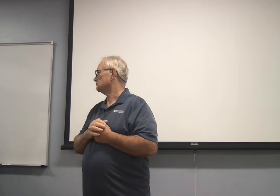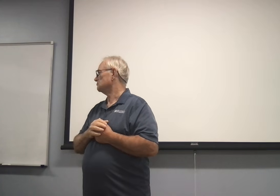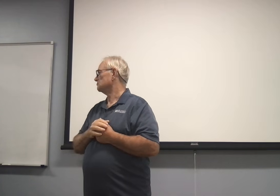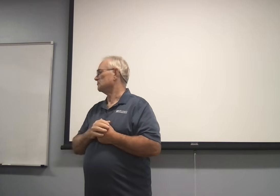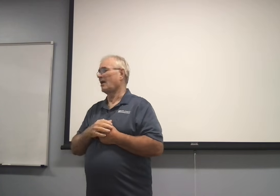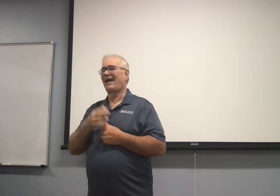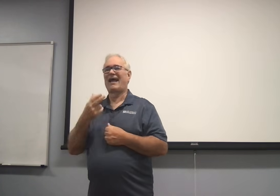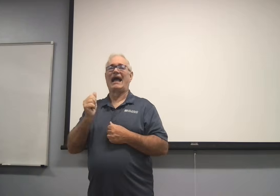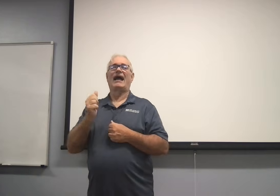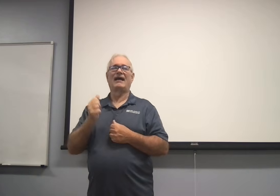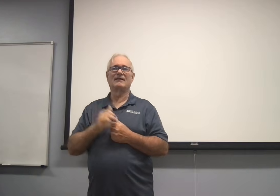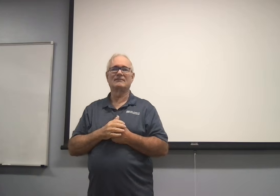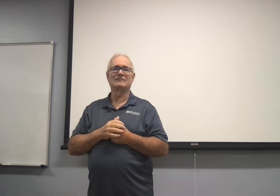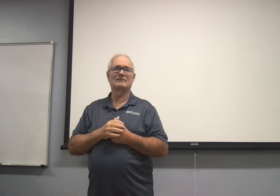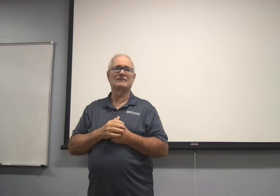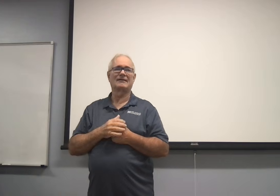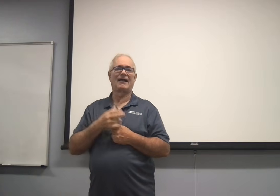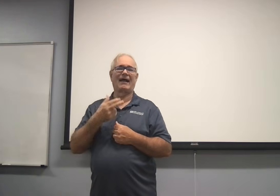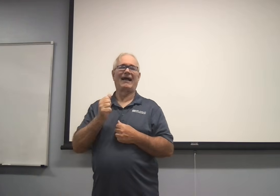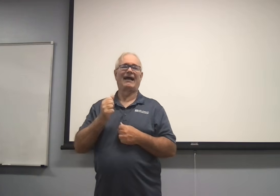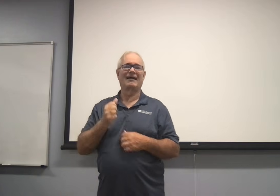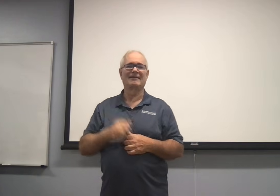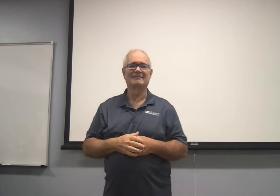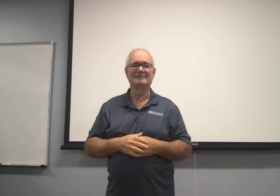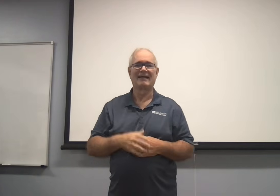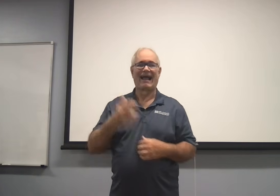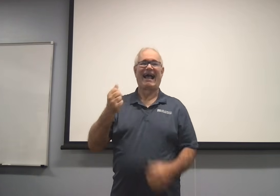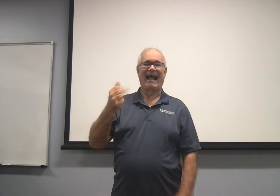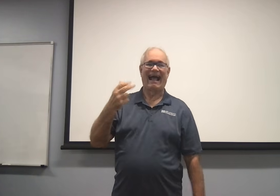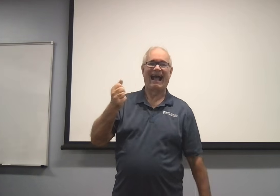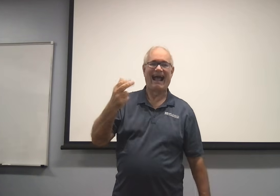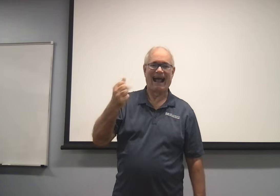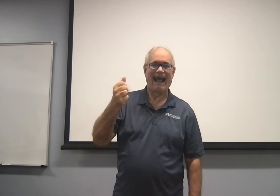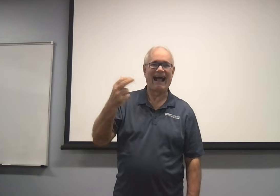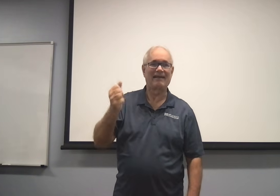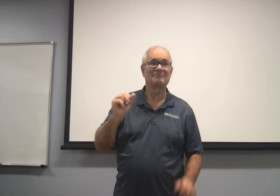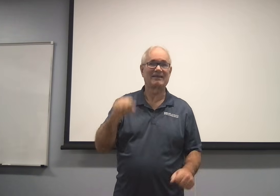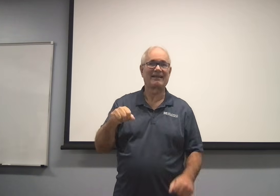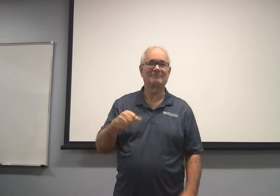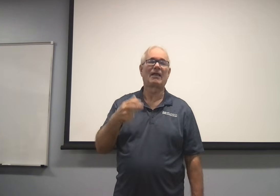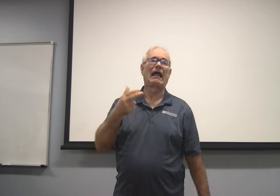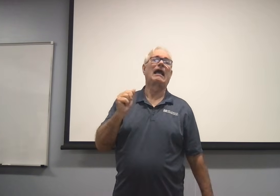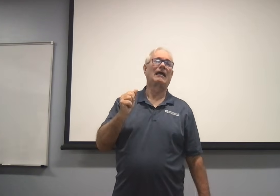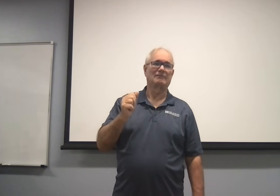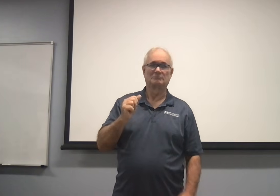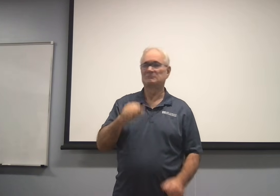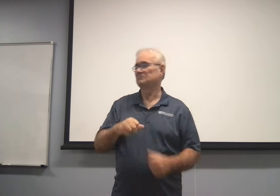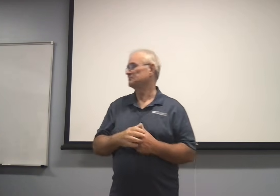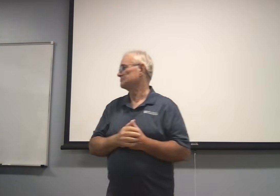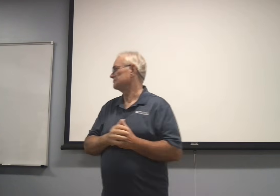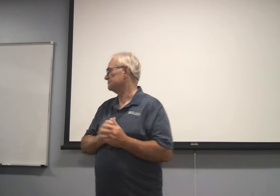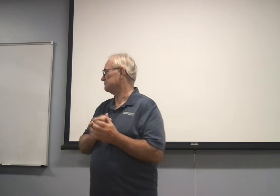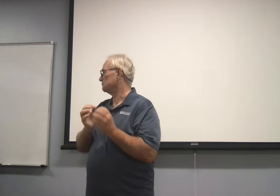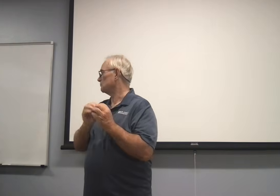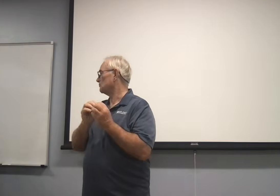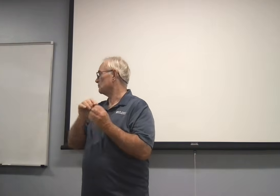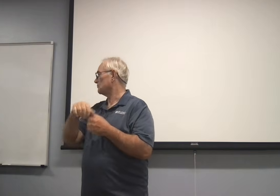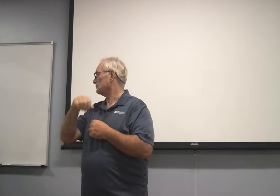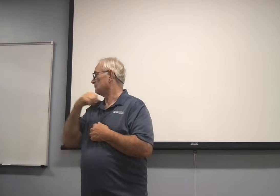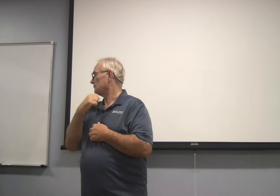can also O. There's also ha, H-A, ha ha ha ha ha ha ha. You can H-A, H-A, H-A, or just H-A